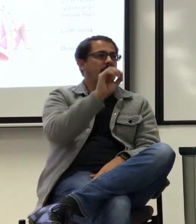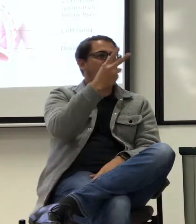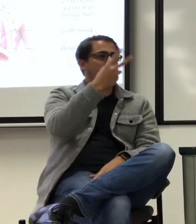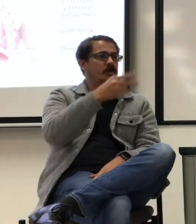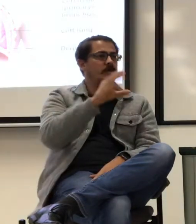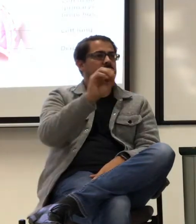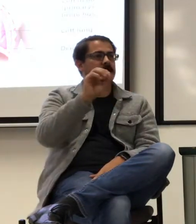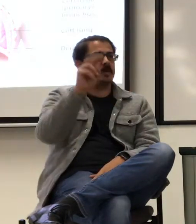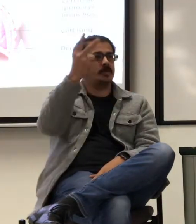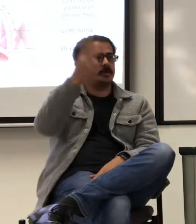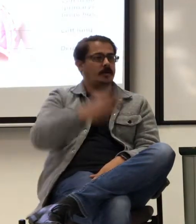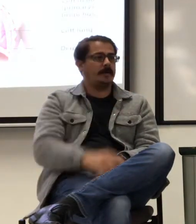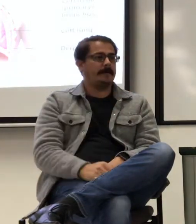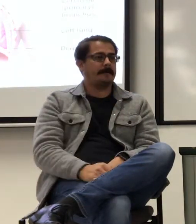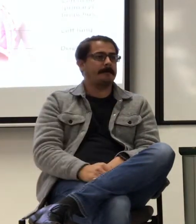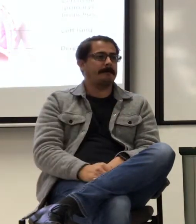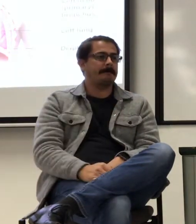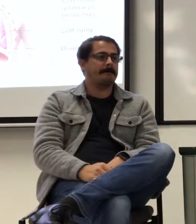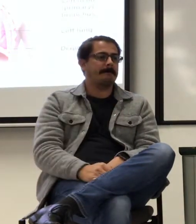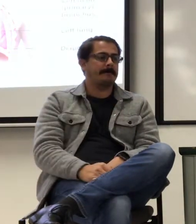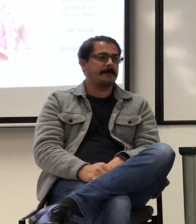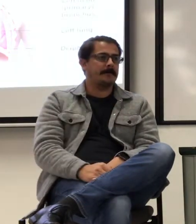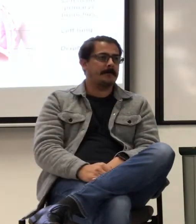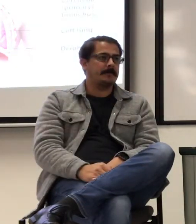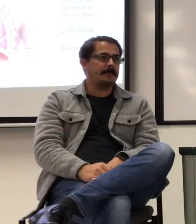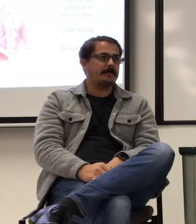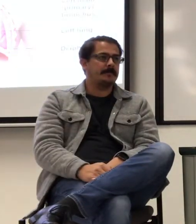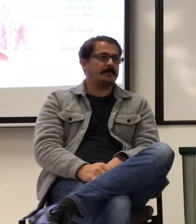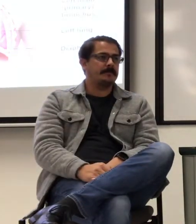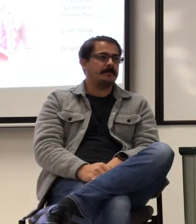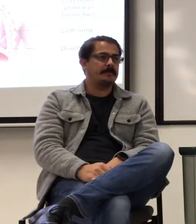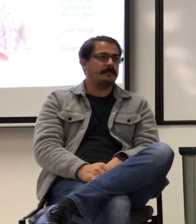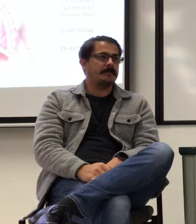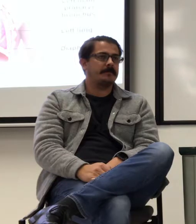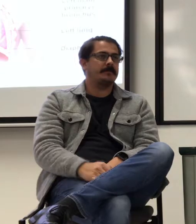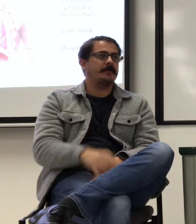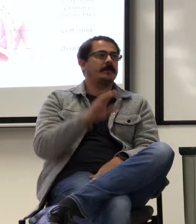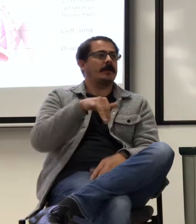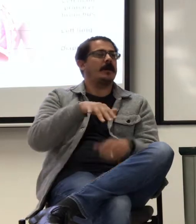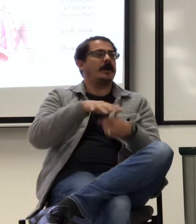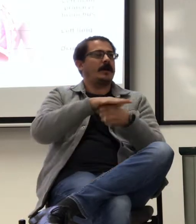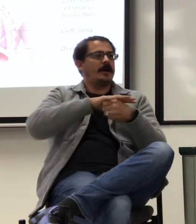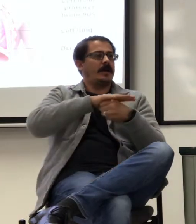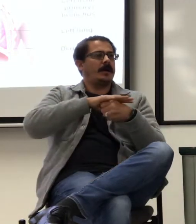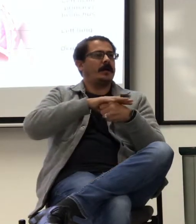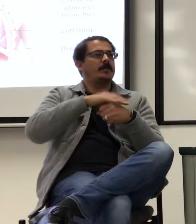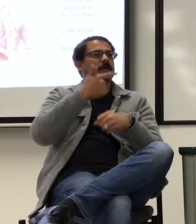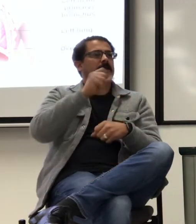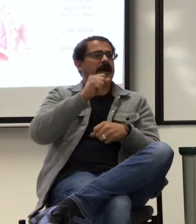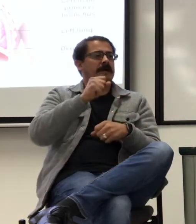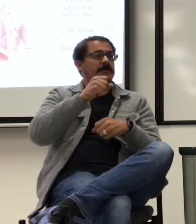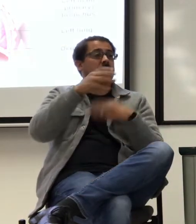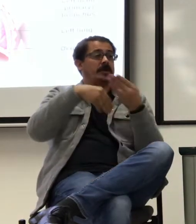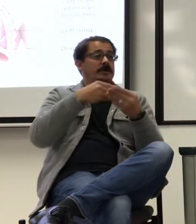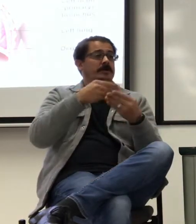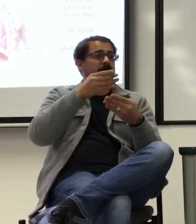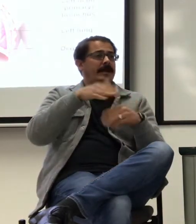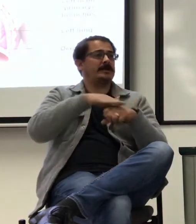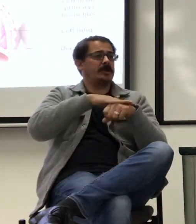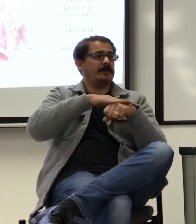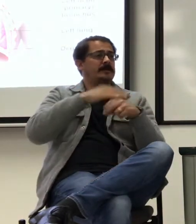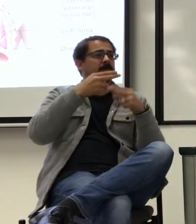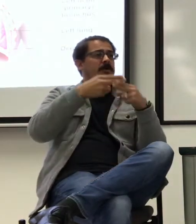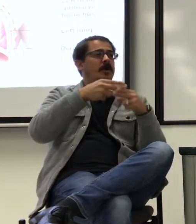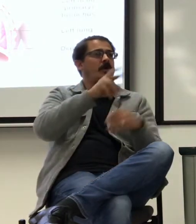And what we can say is that area where gas exchanges, the surface is actually called the respiratory